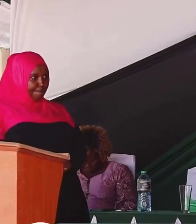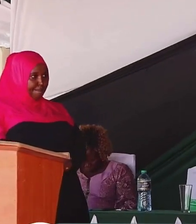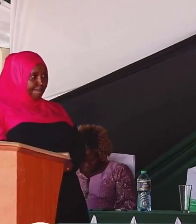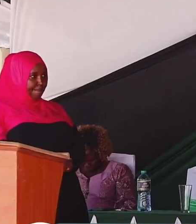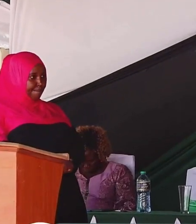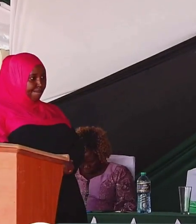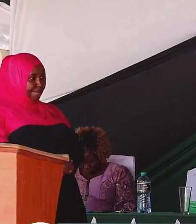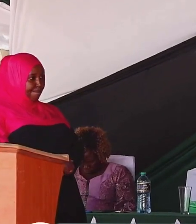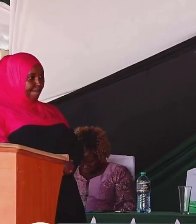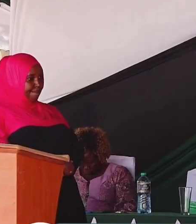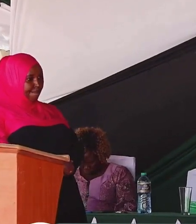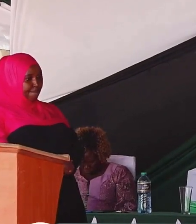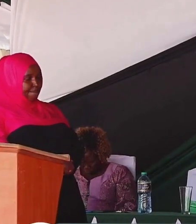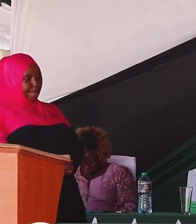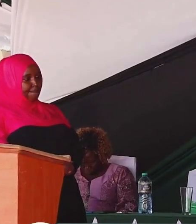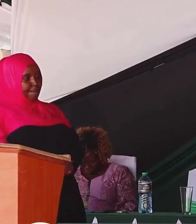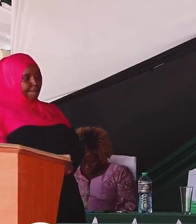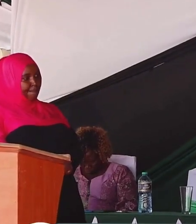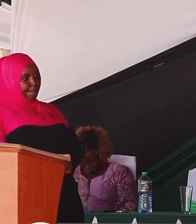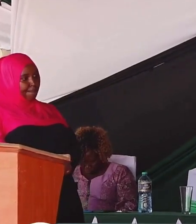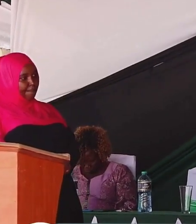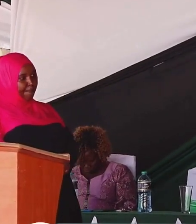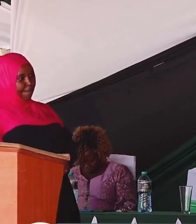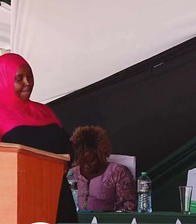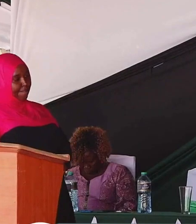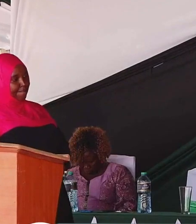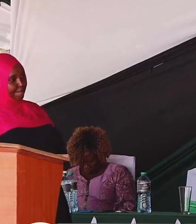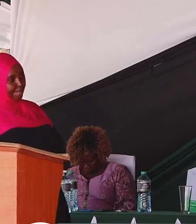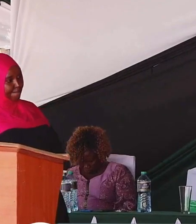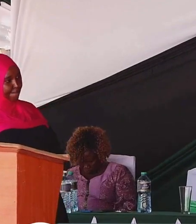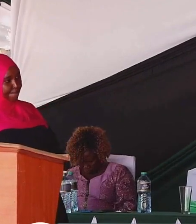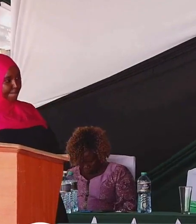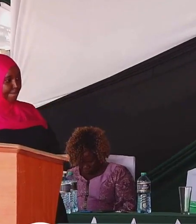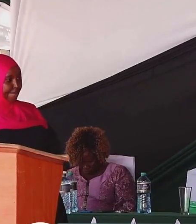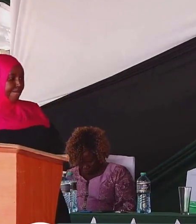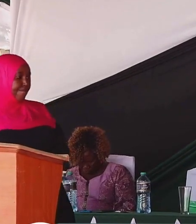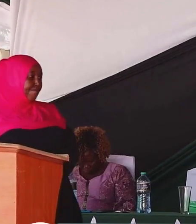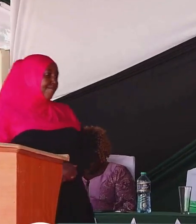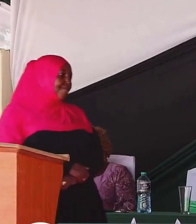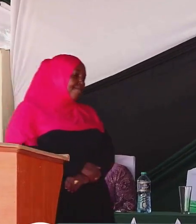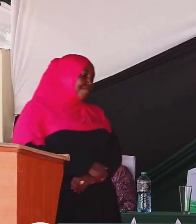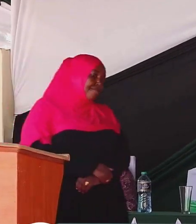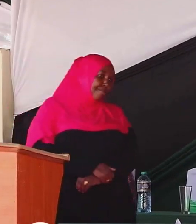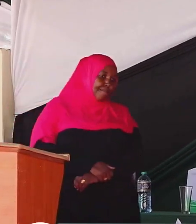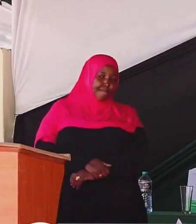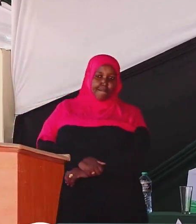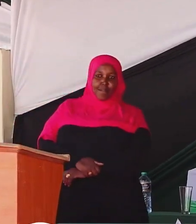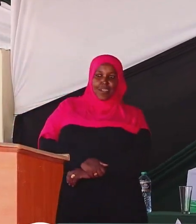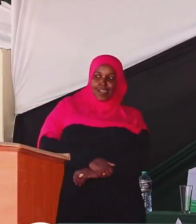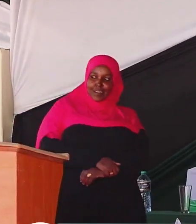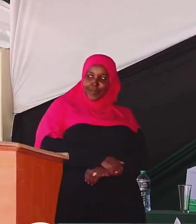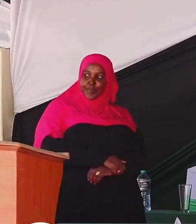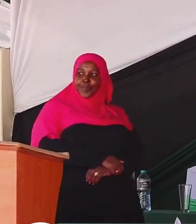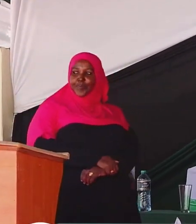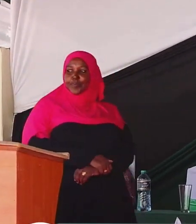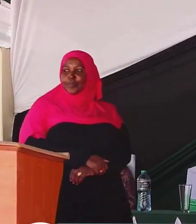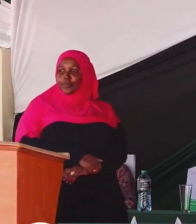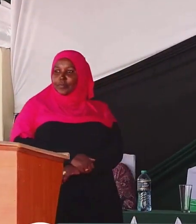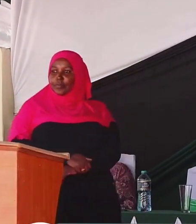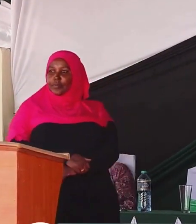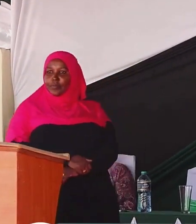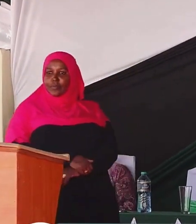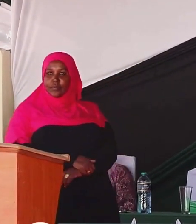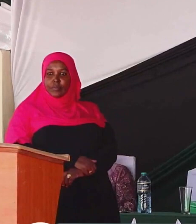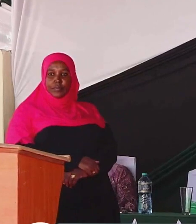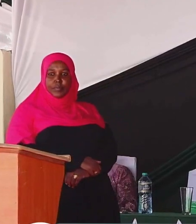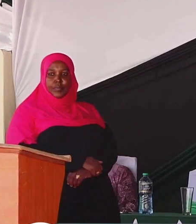place called Kapedo na Peyton Ward. And I'm also a member of Education